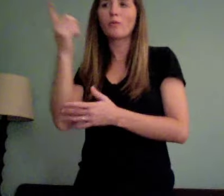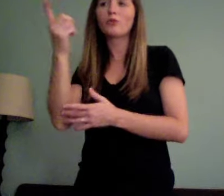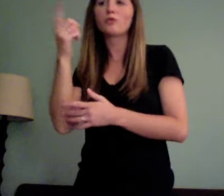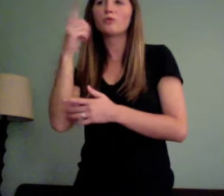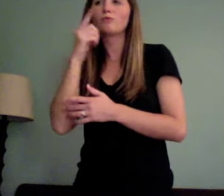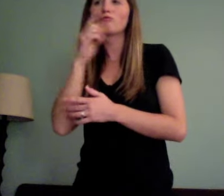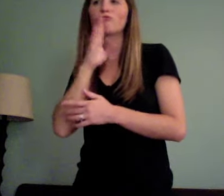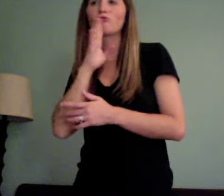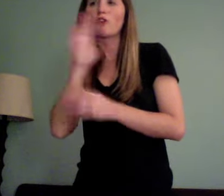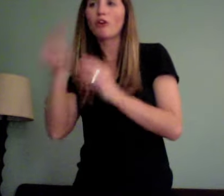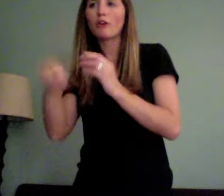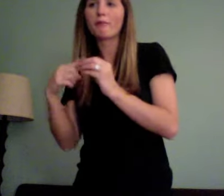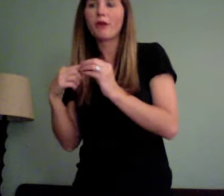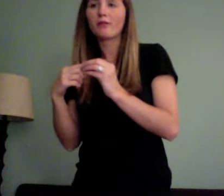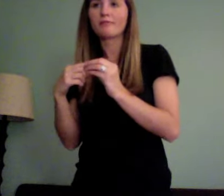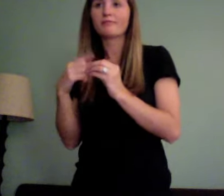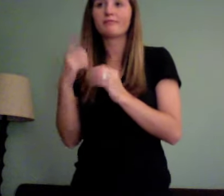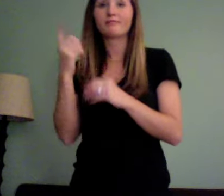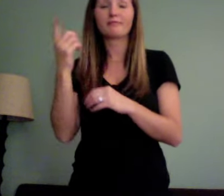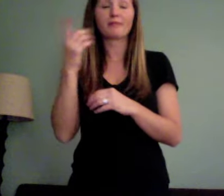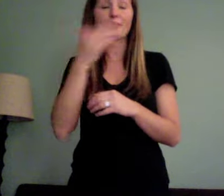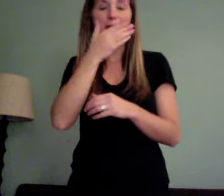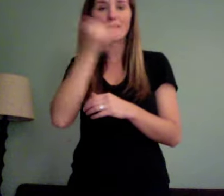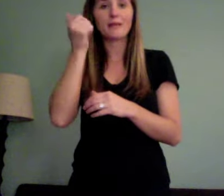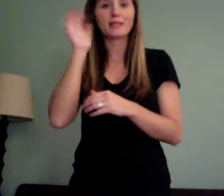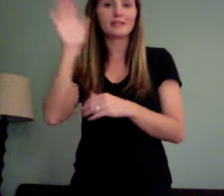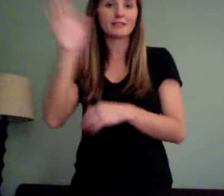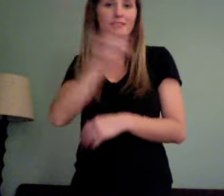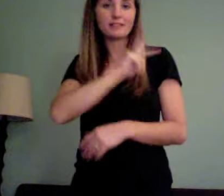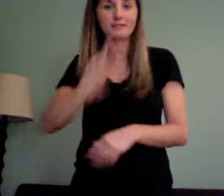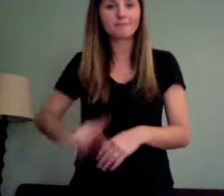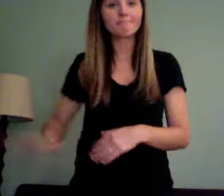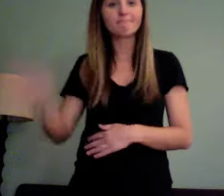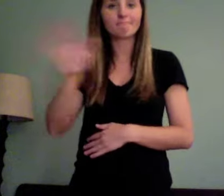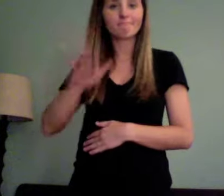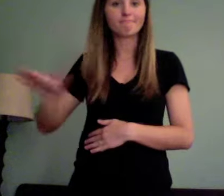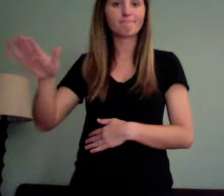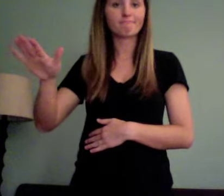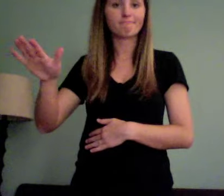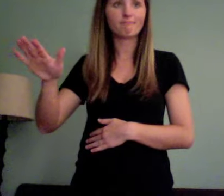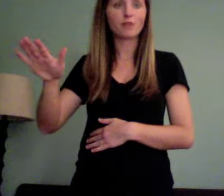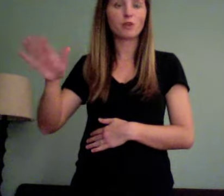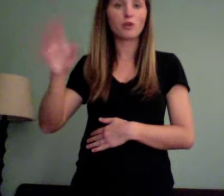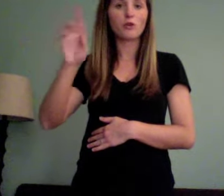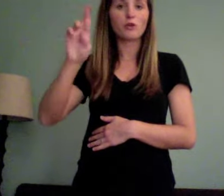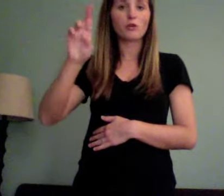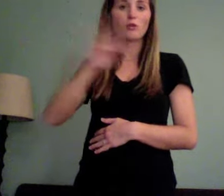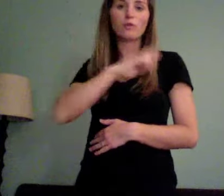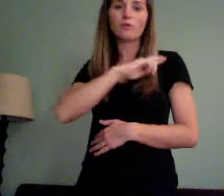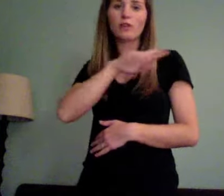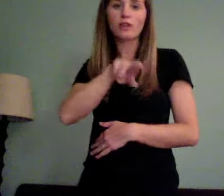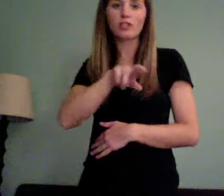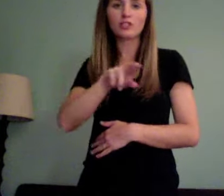on your way coming to me? Or to the religious Pharisees, he would say over and over, did God not